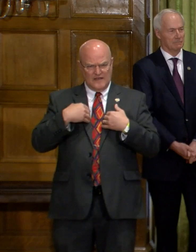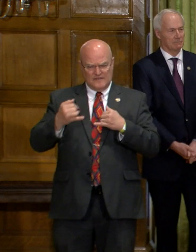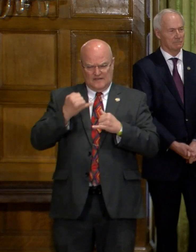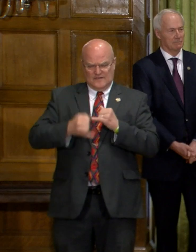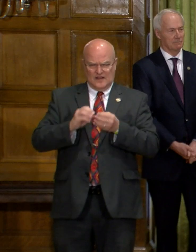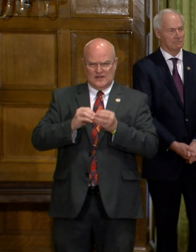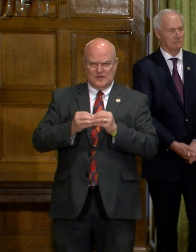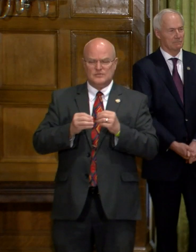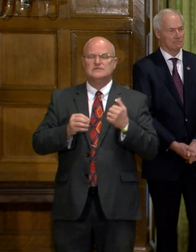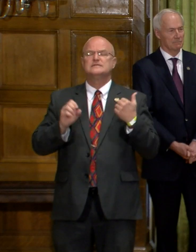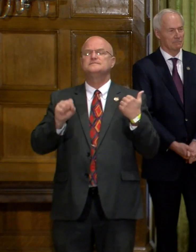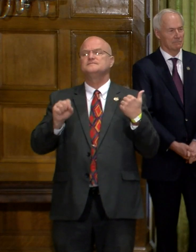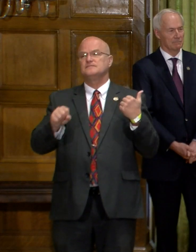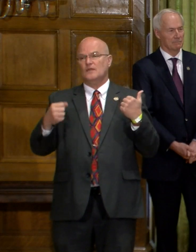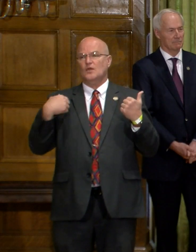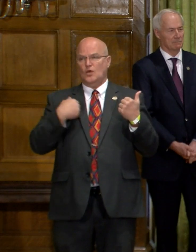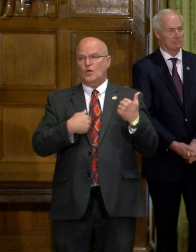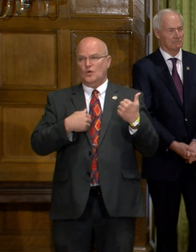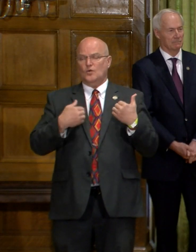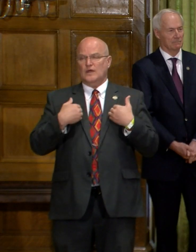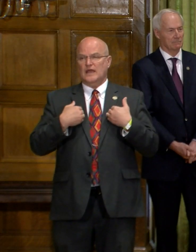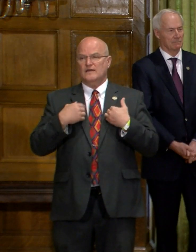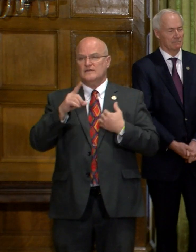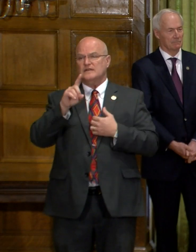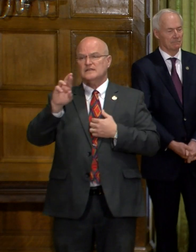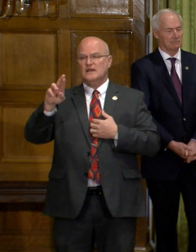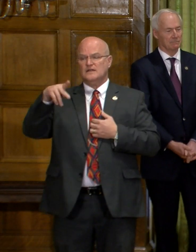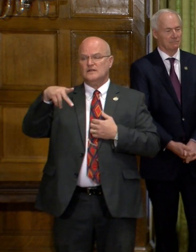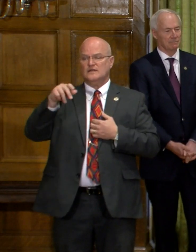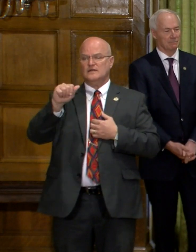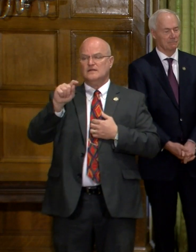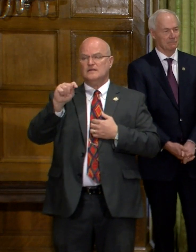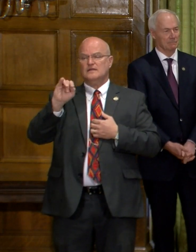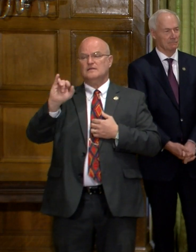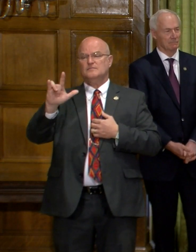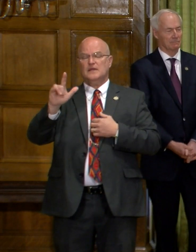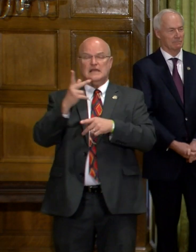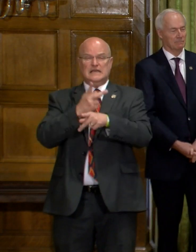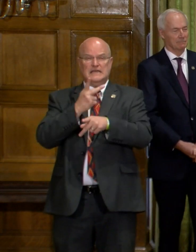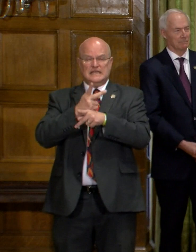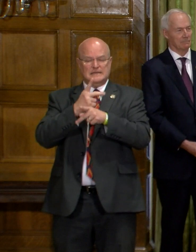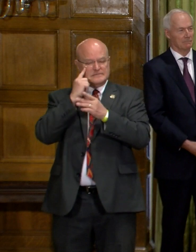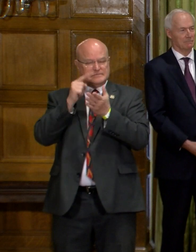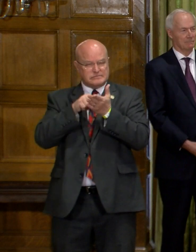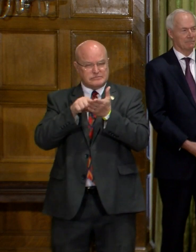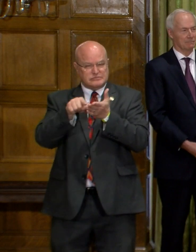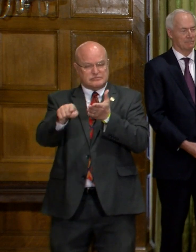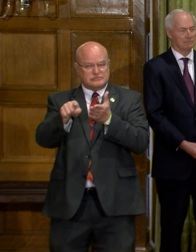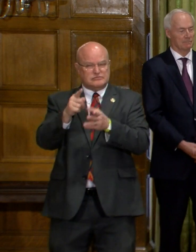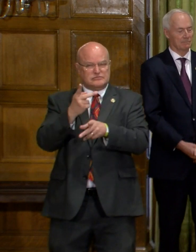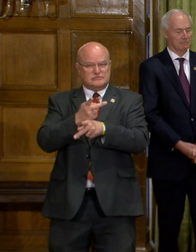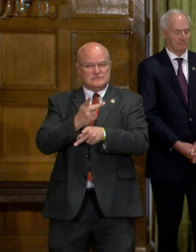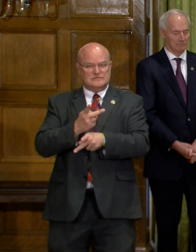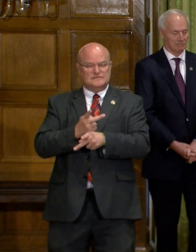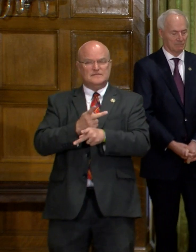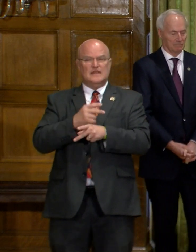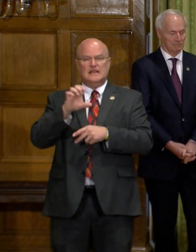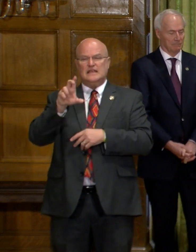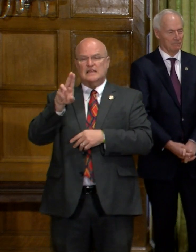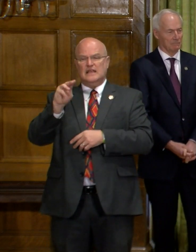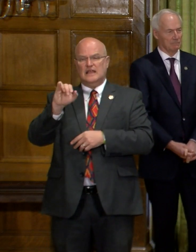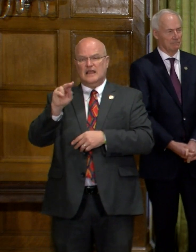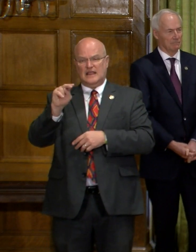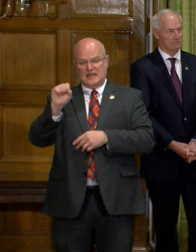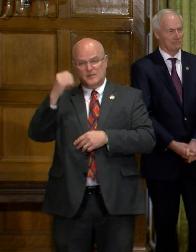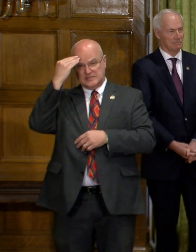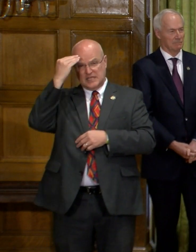final numbers. Yes, Dr. Patel keeps a careful scorecard. I don't have that with me, but at the Cummins